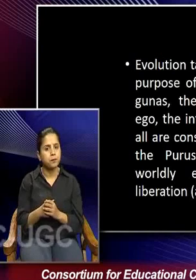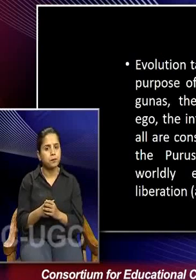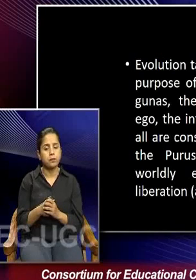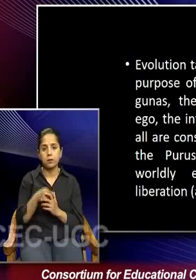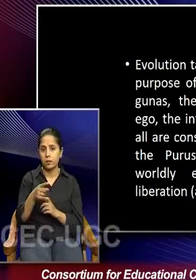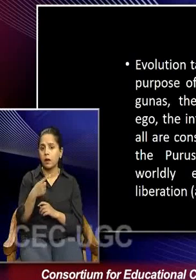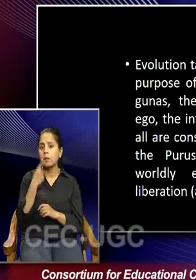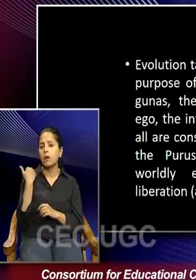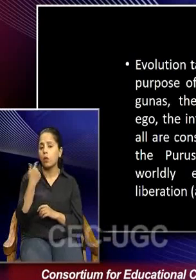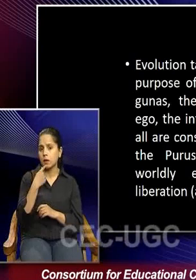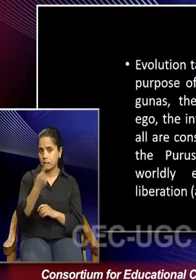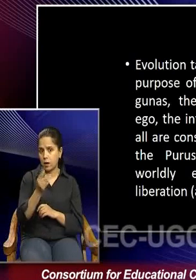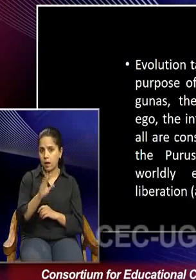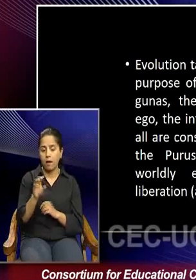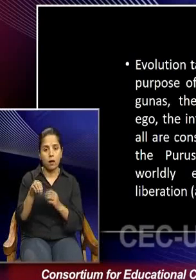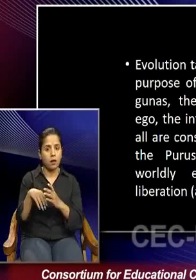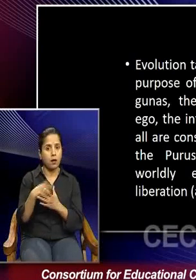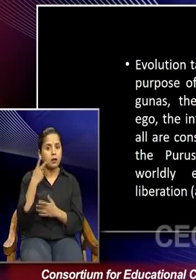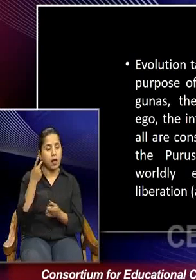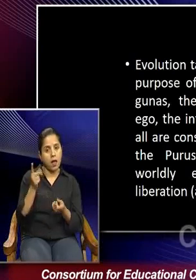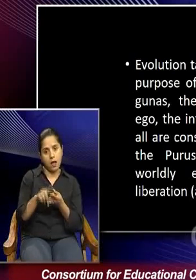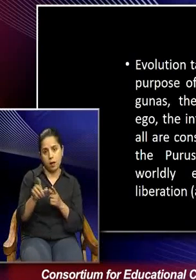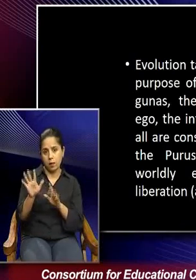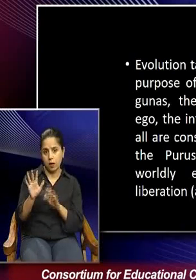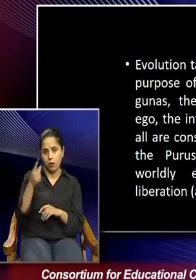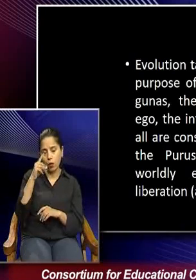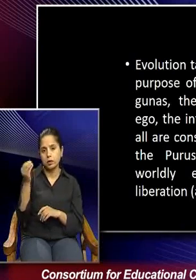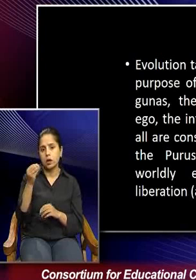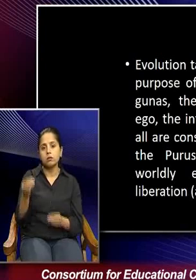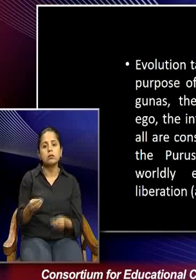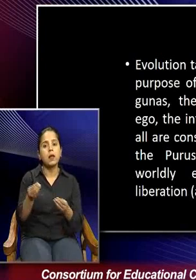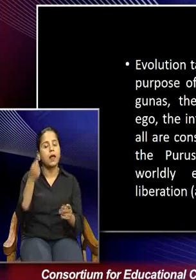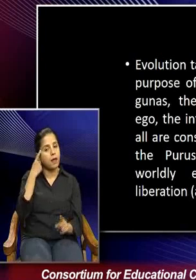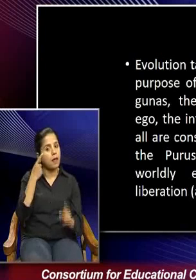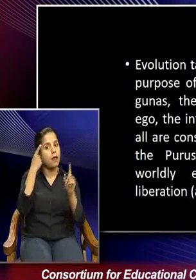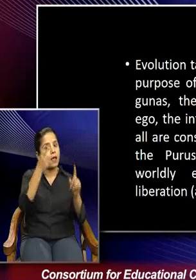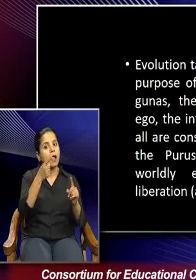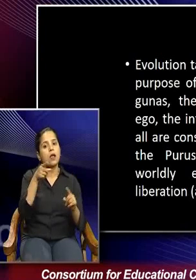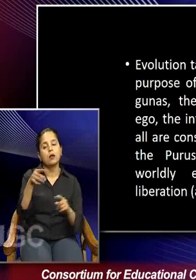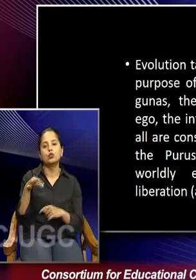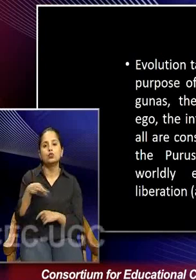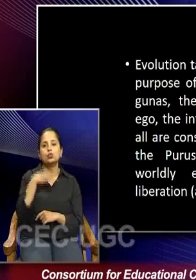it is said that the evolution, it takes place for serving the purpose of the Purush.